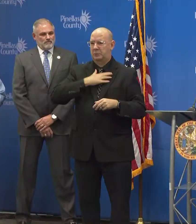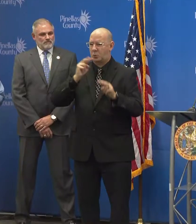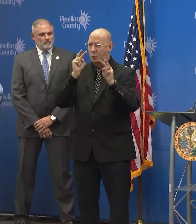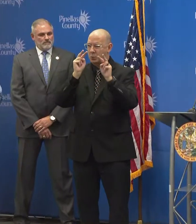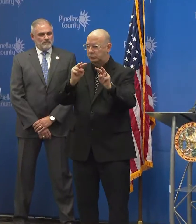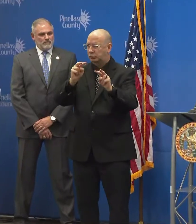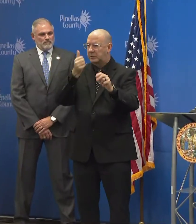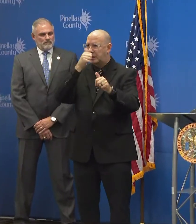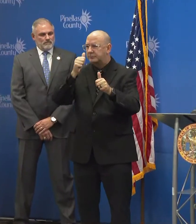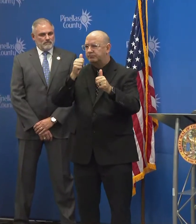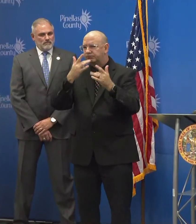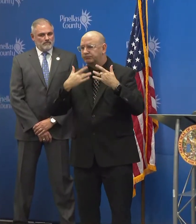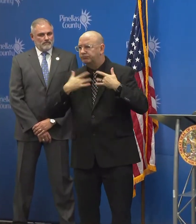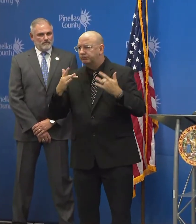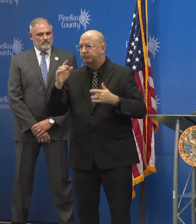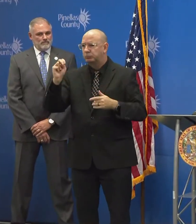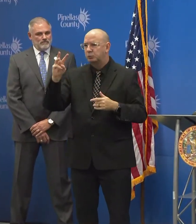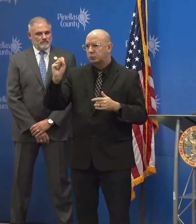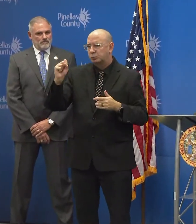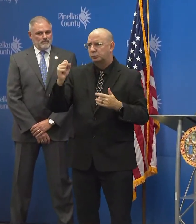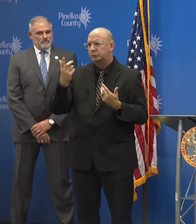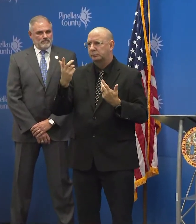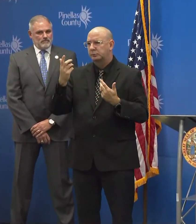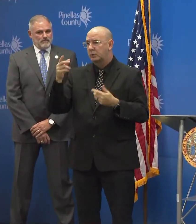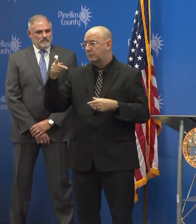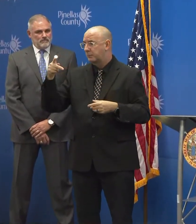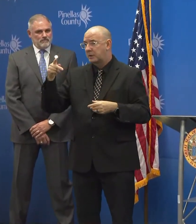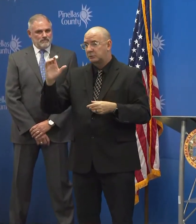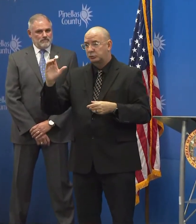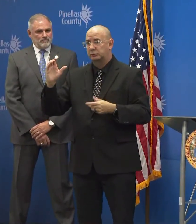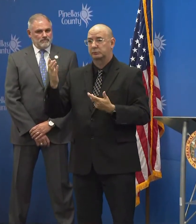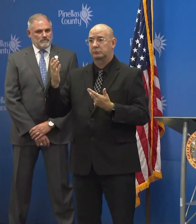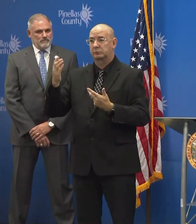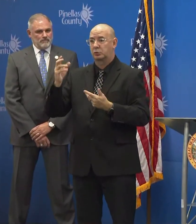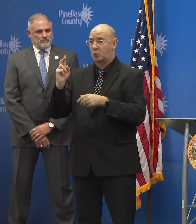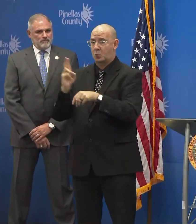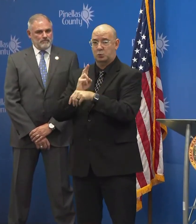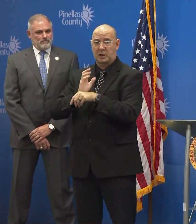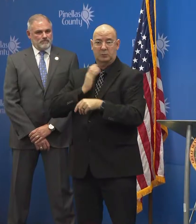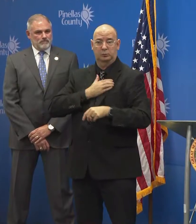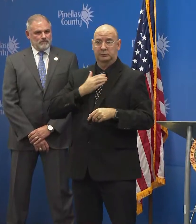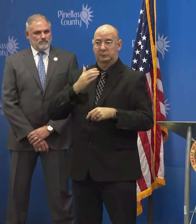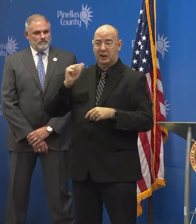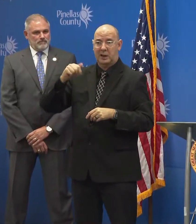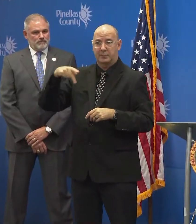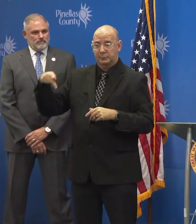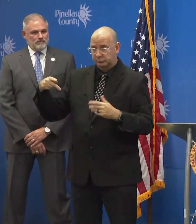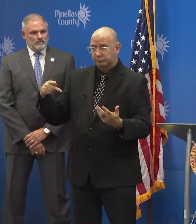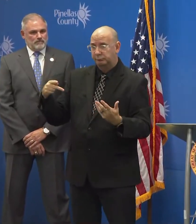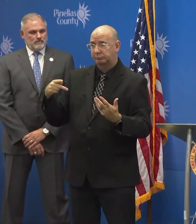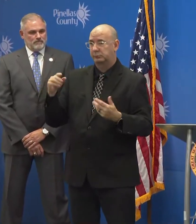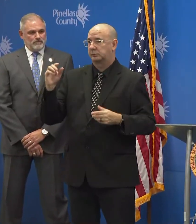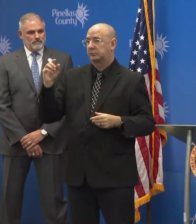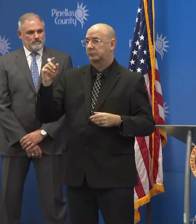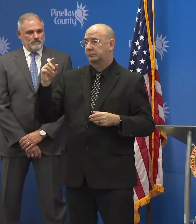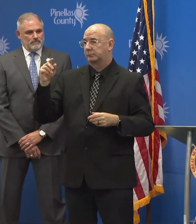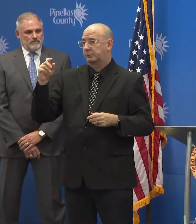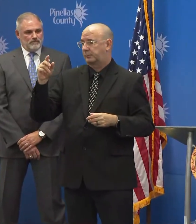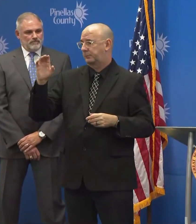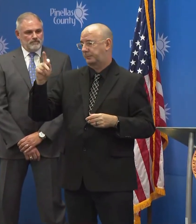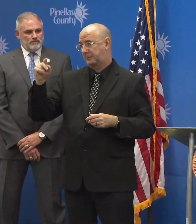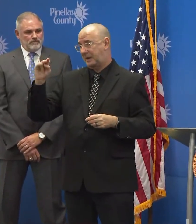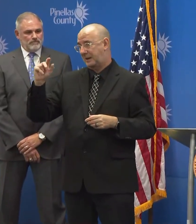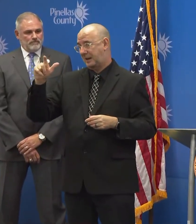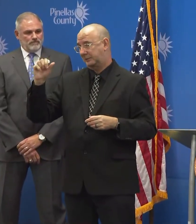Pinellas. You can also download our Ready Pinellas app. With Alert Pinellas, we will send information right to your phones. With Ready Pinellas, we